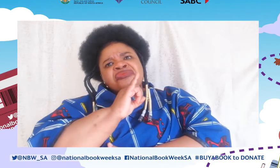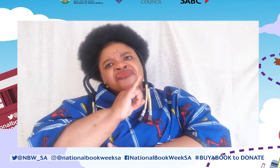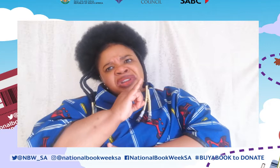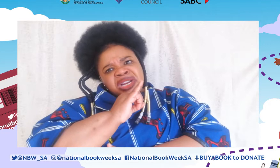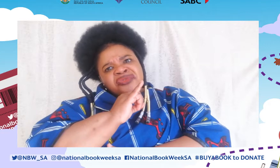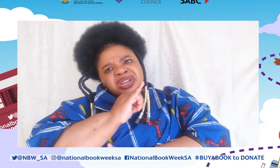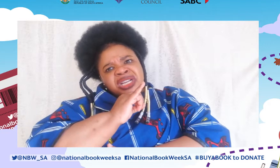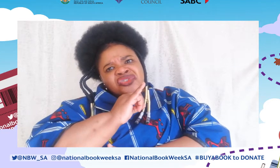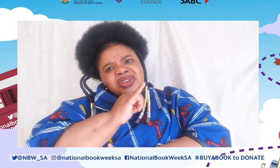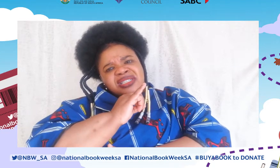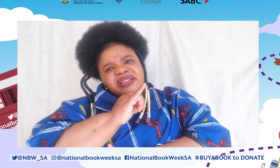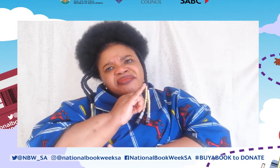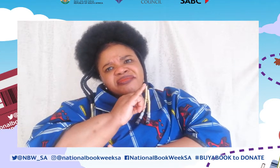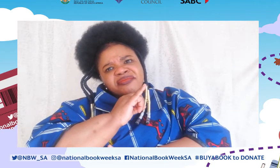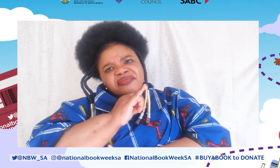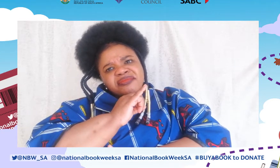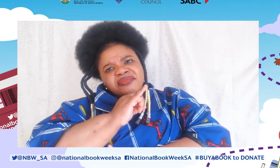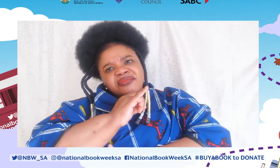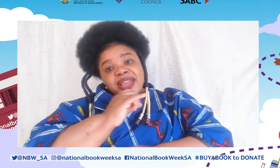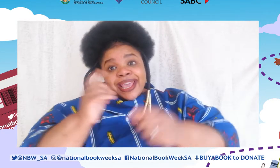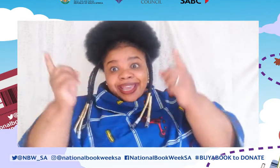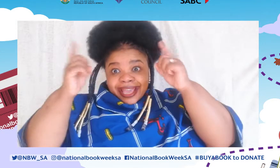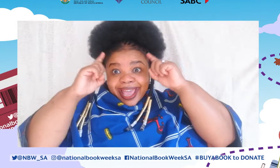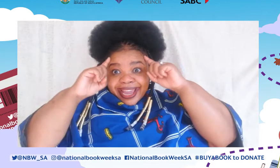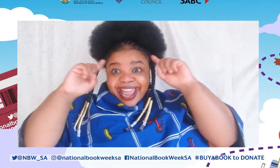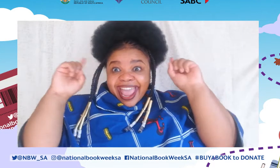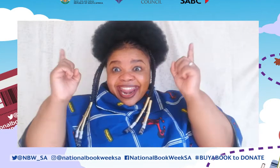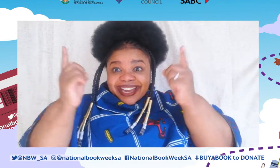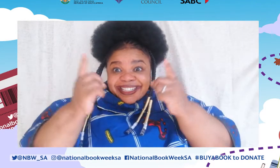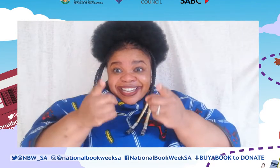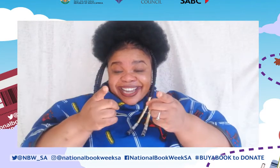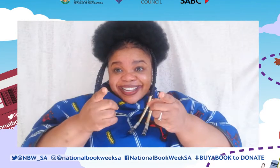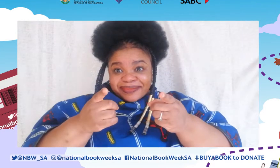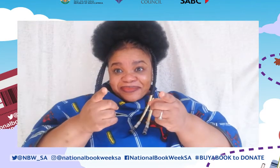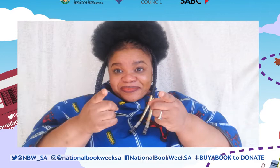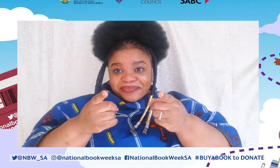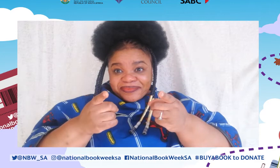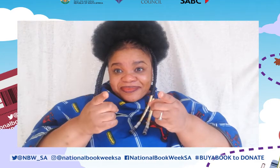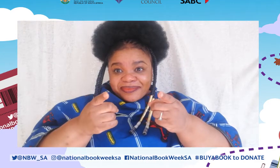this is really, really interesting. He had an idea.